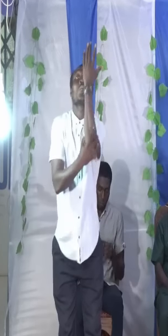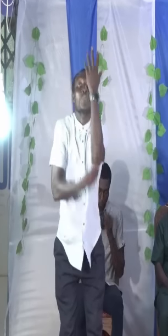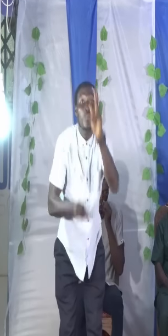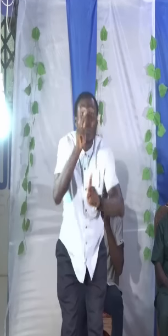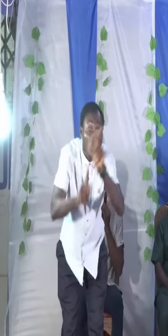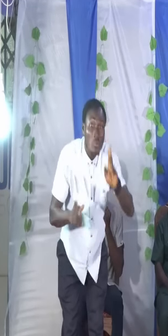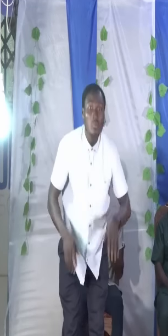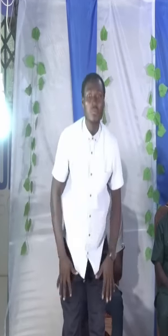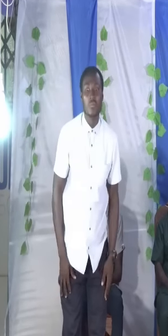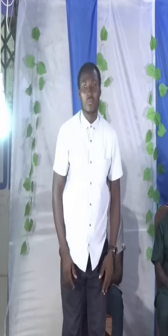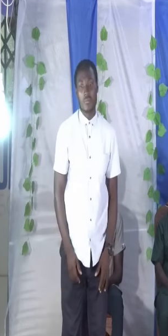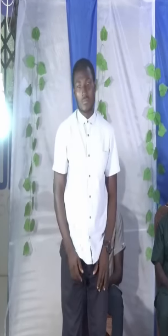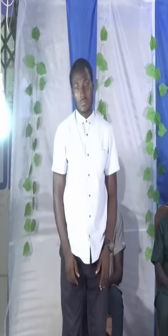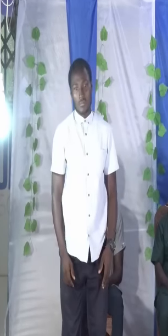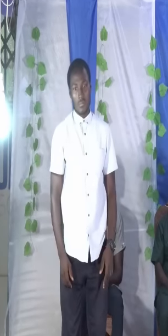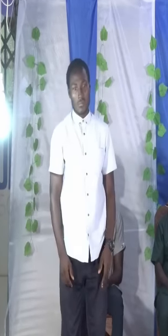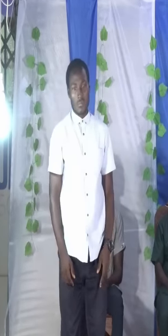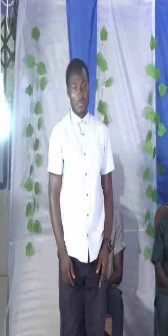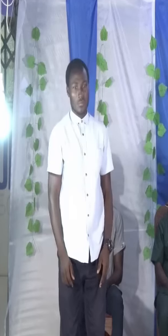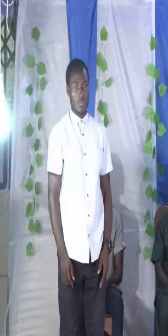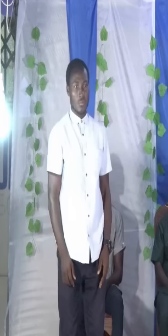nyamesom bɛn ɛne yɛbɛtena mu yi